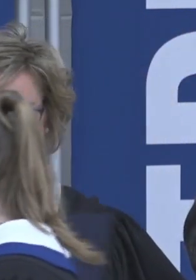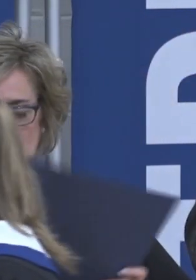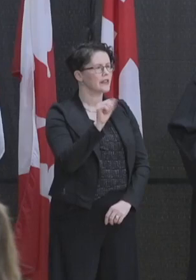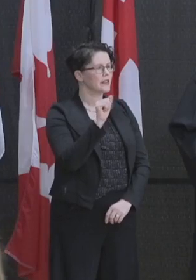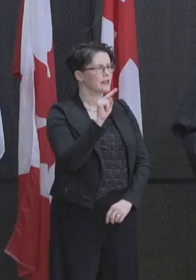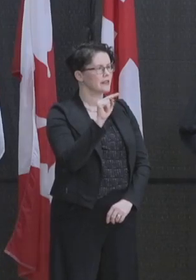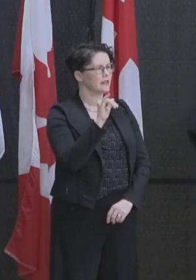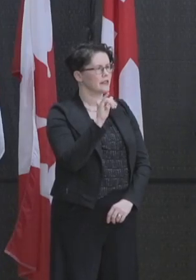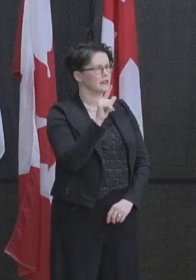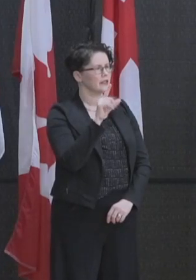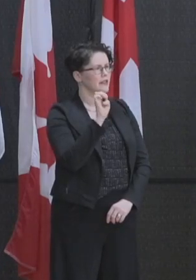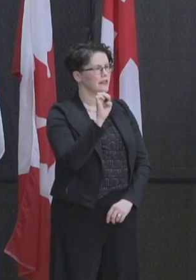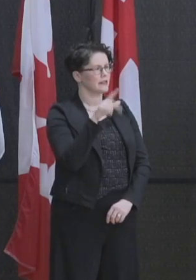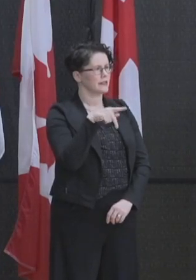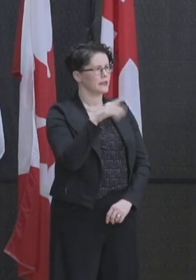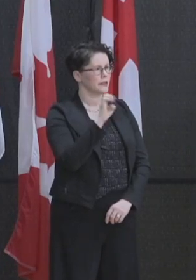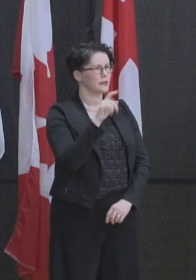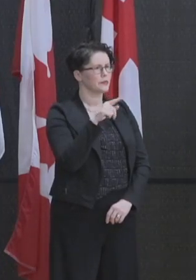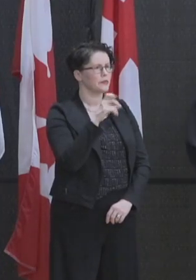Danielle Pepperdine.